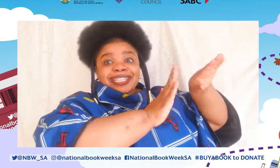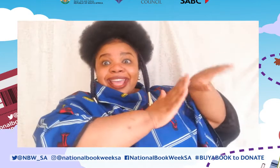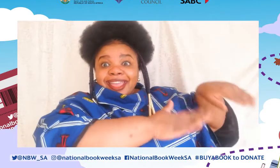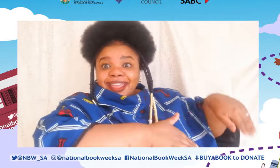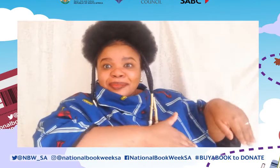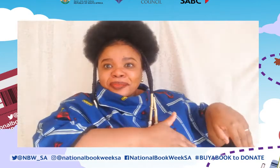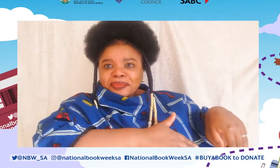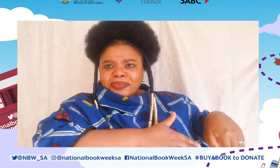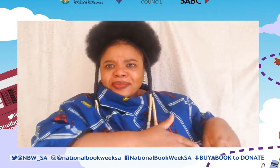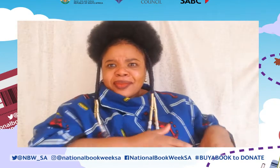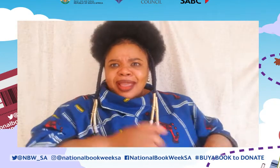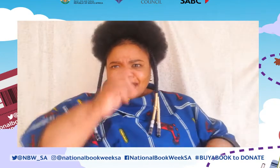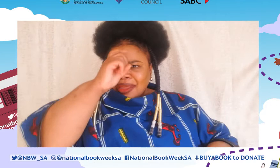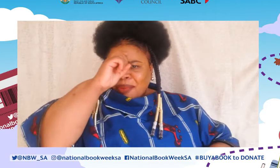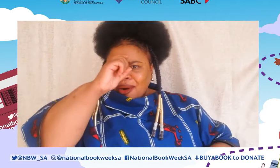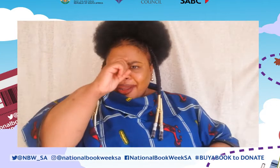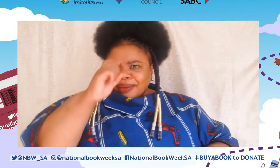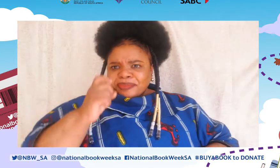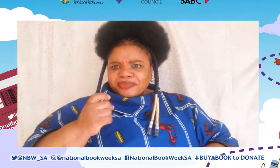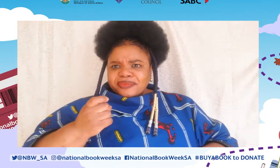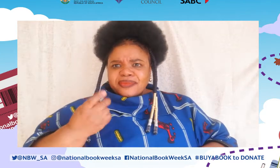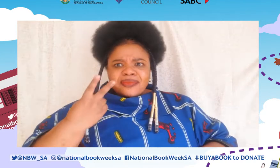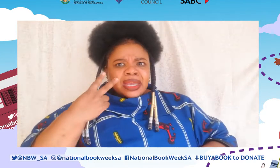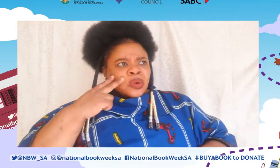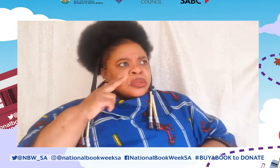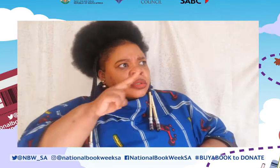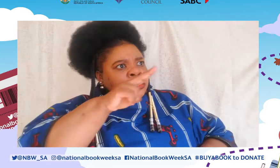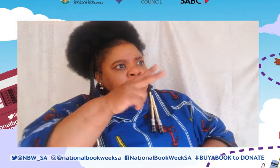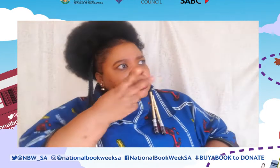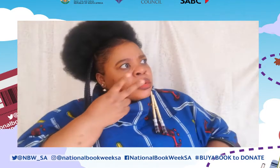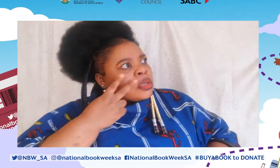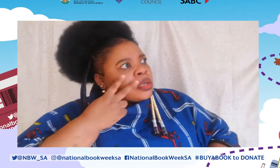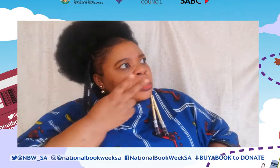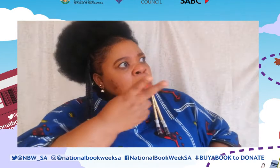stayed there. The boy, he looked